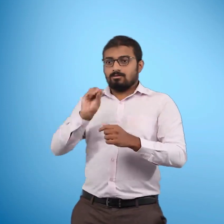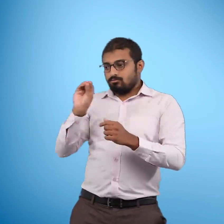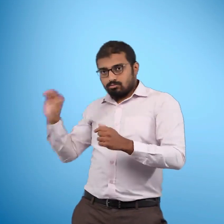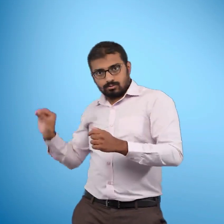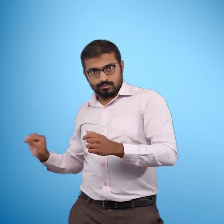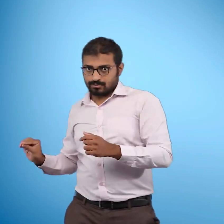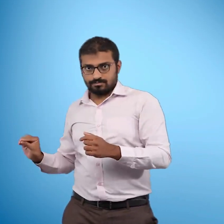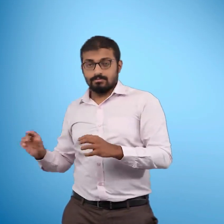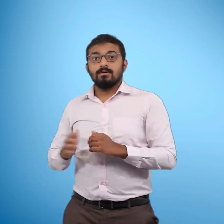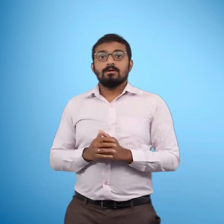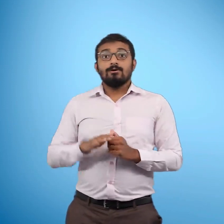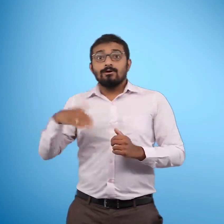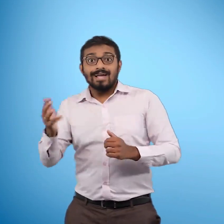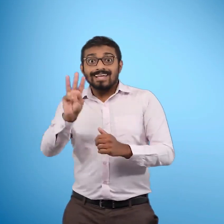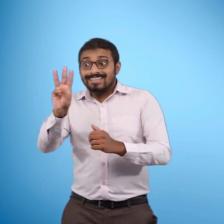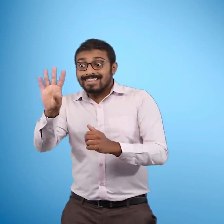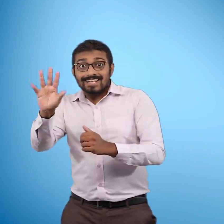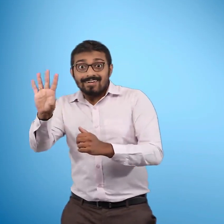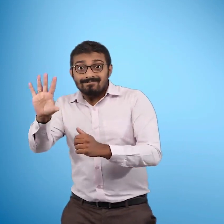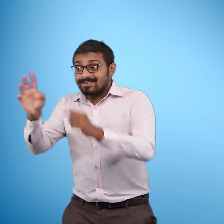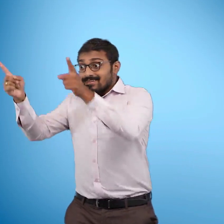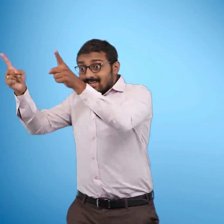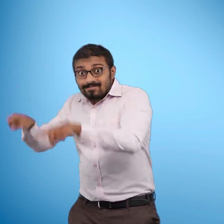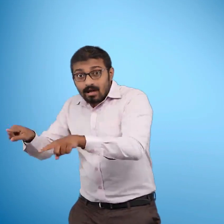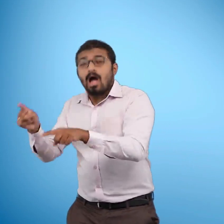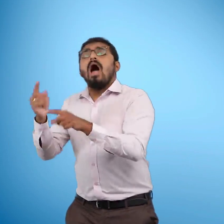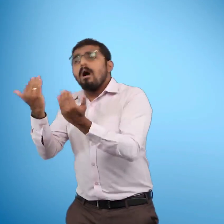and the factors of 35 in the blue circle.